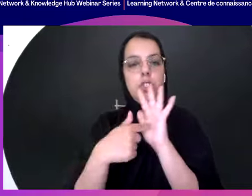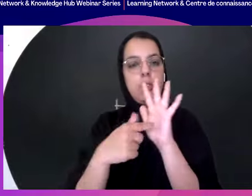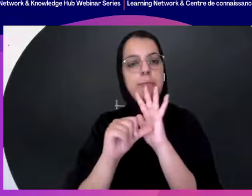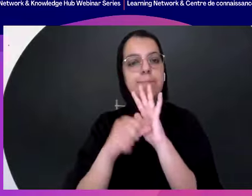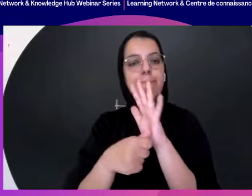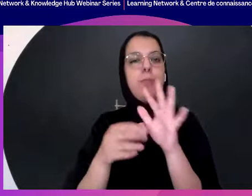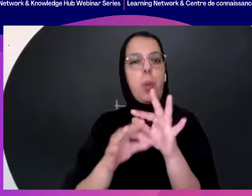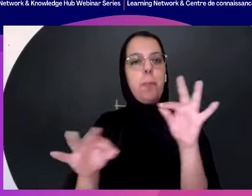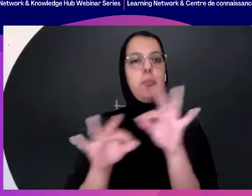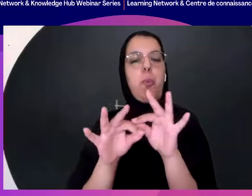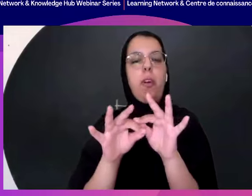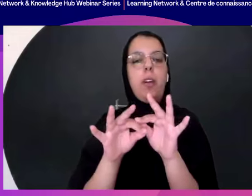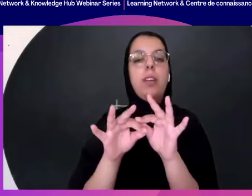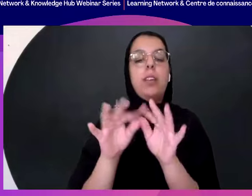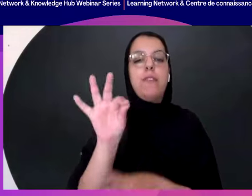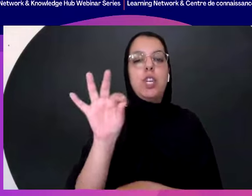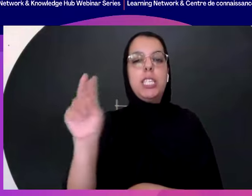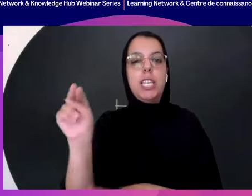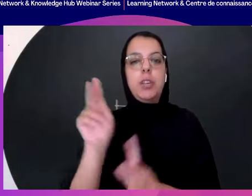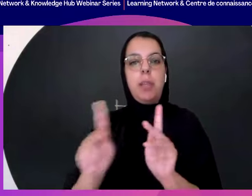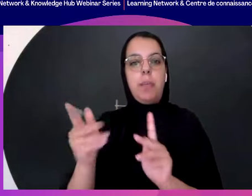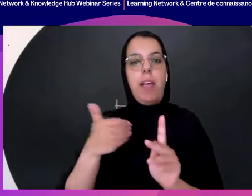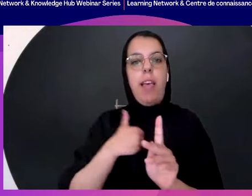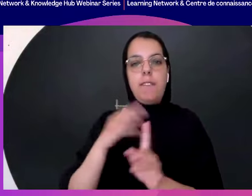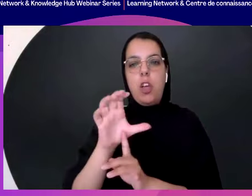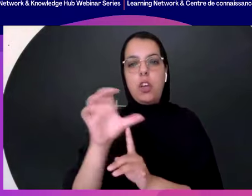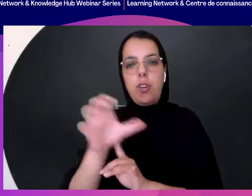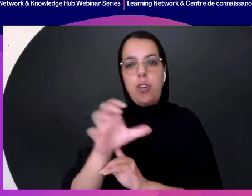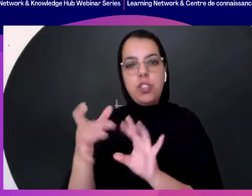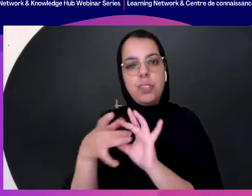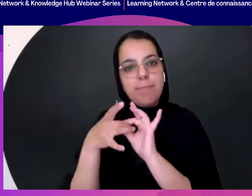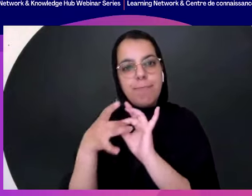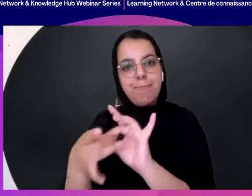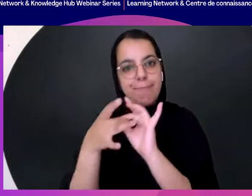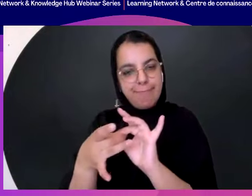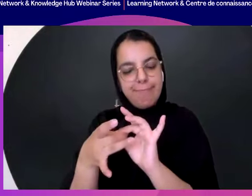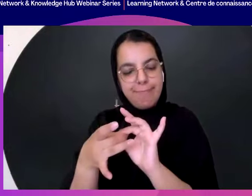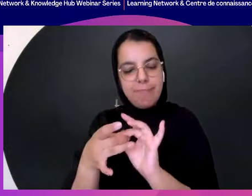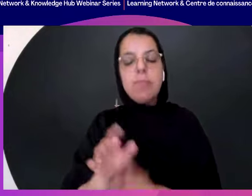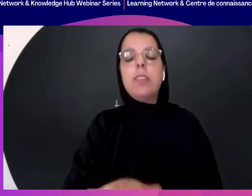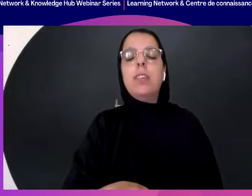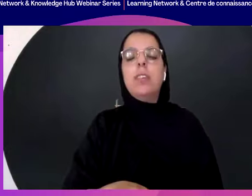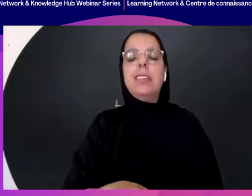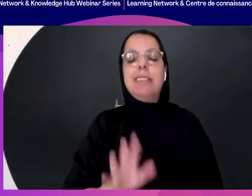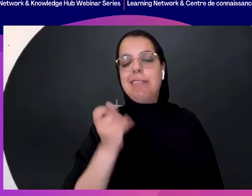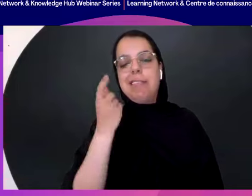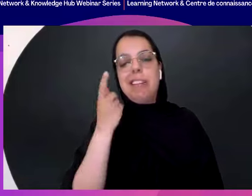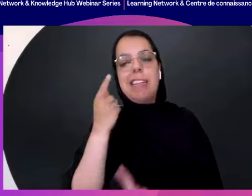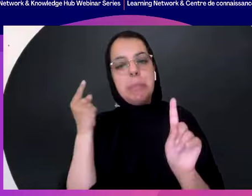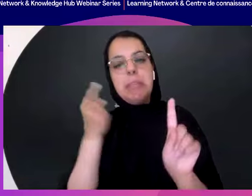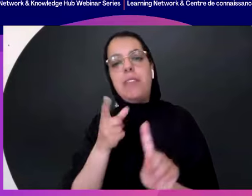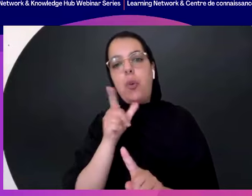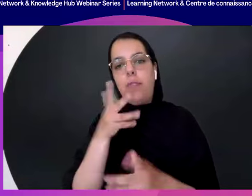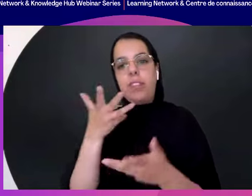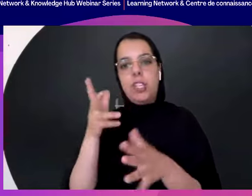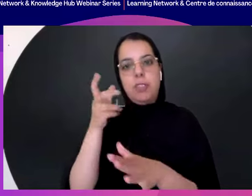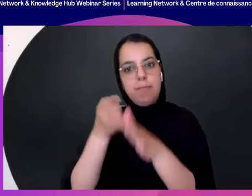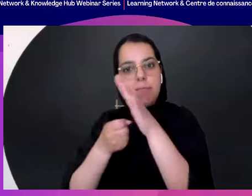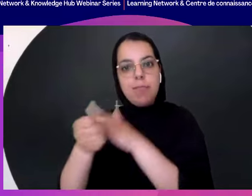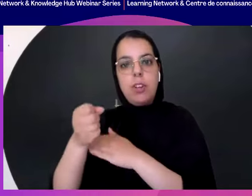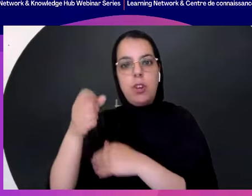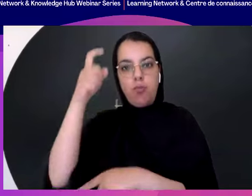for First Nations peoples in general, but also specifically for those who have been affected by residential schools,